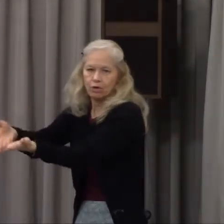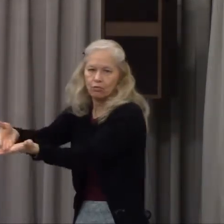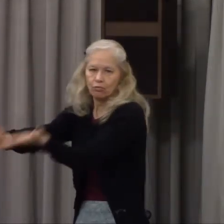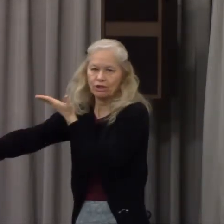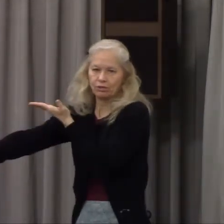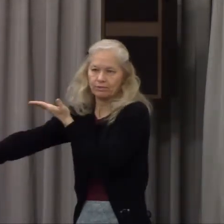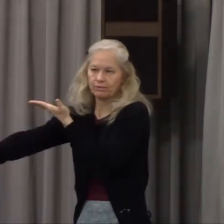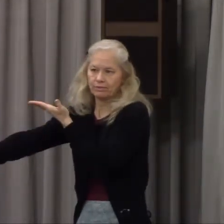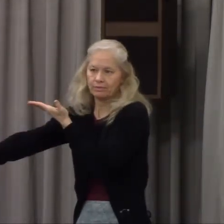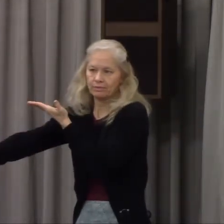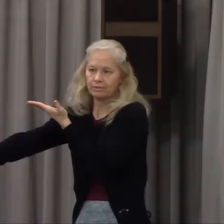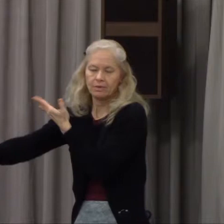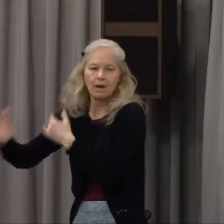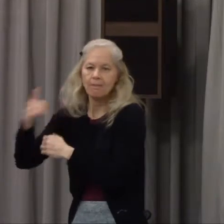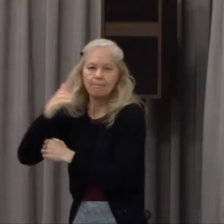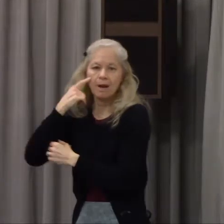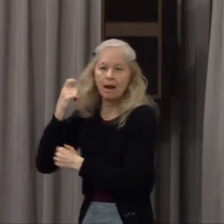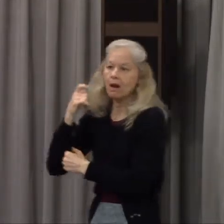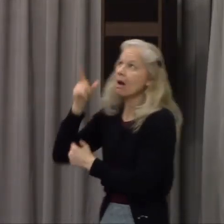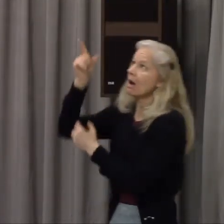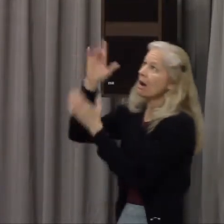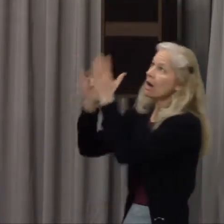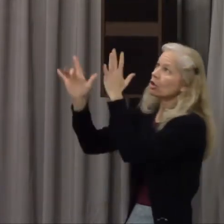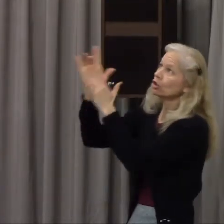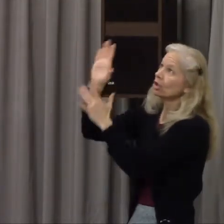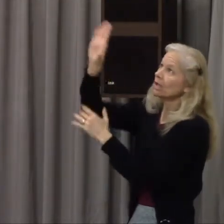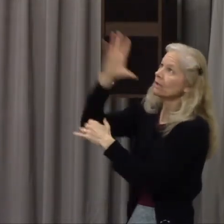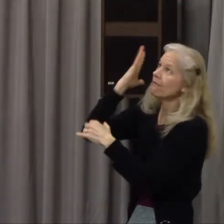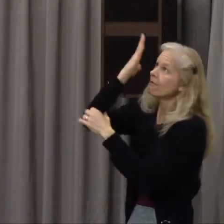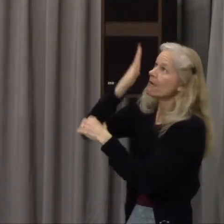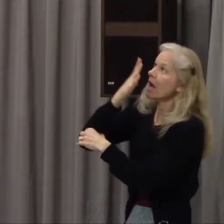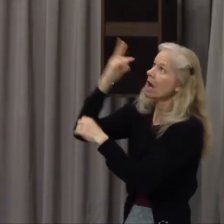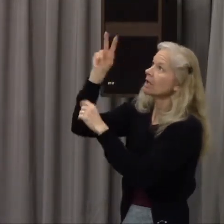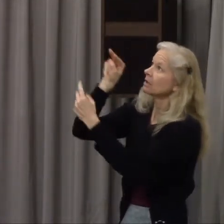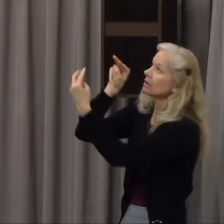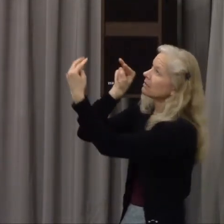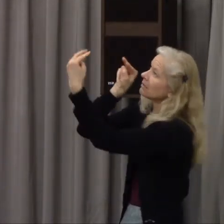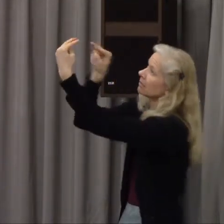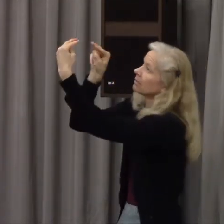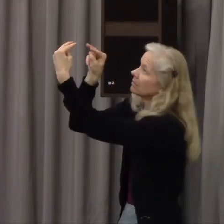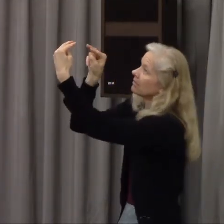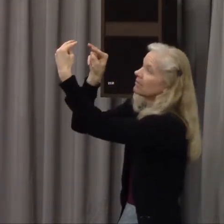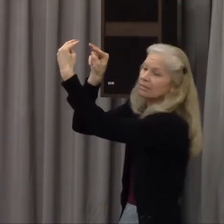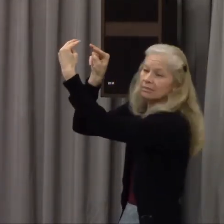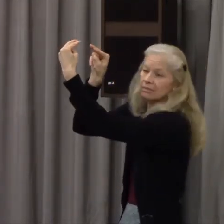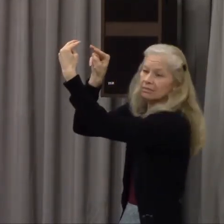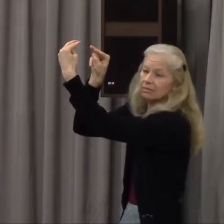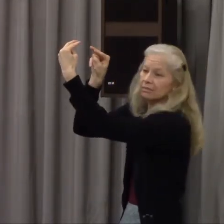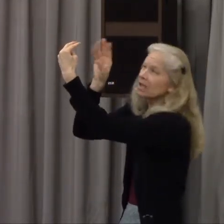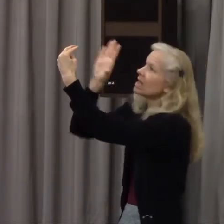You don't look the Son of God in the face and that kind of love in the face and say, no, thank you, I'll not have it. Mm.